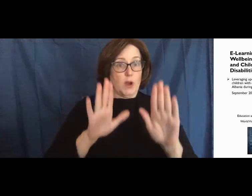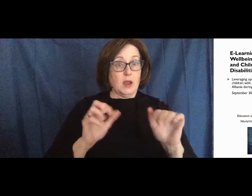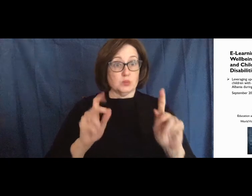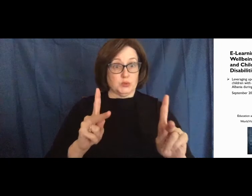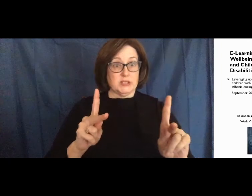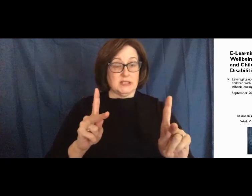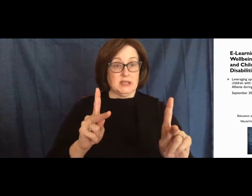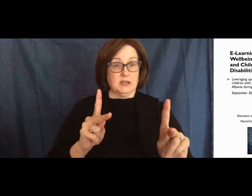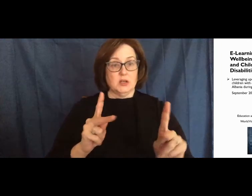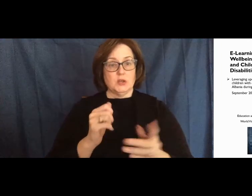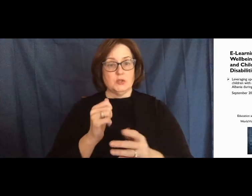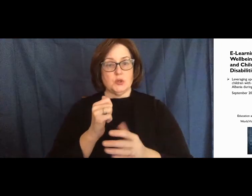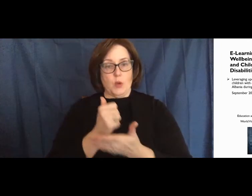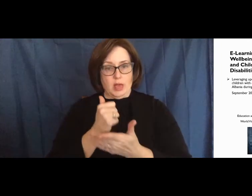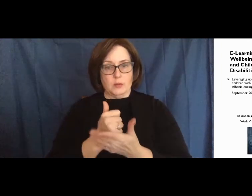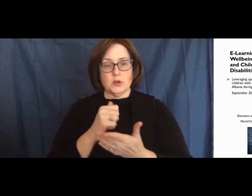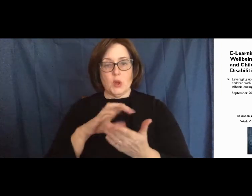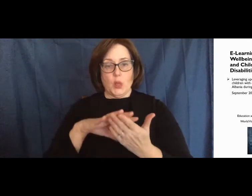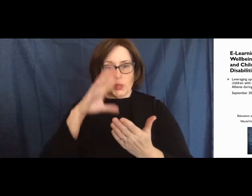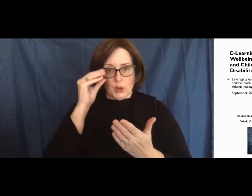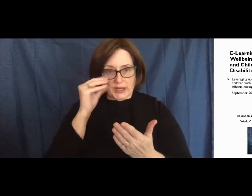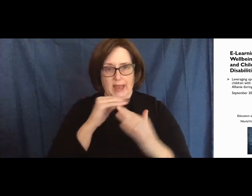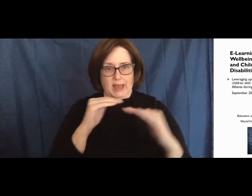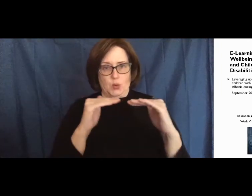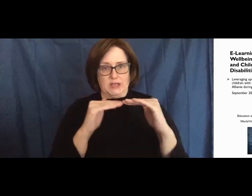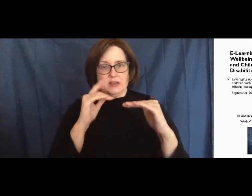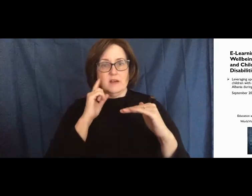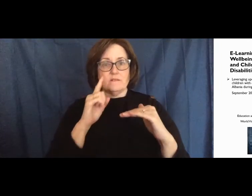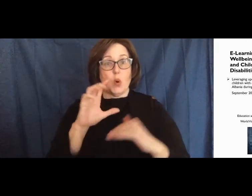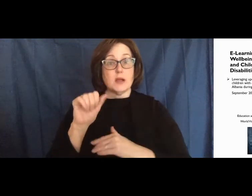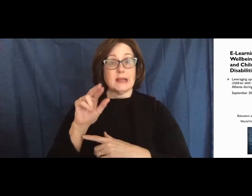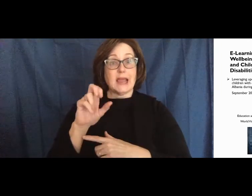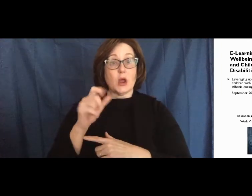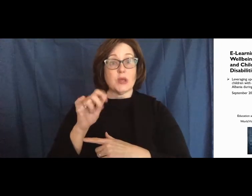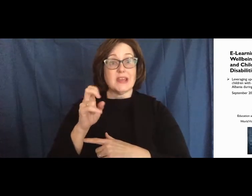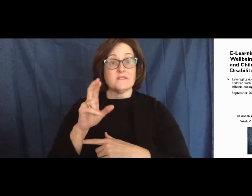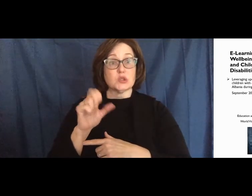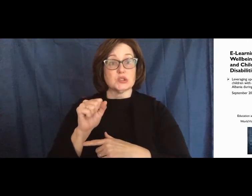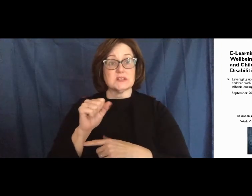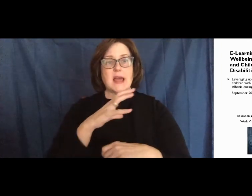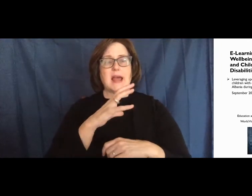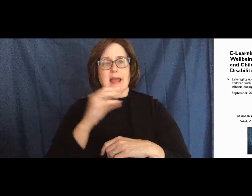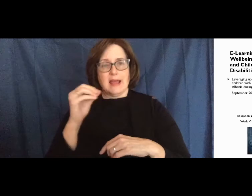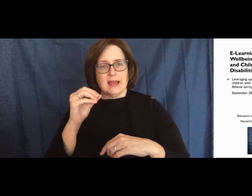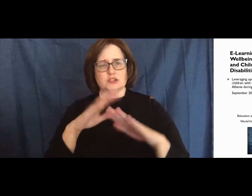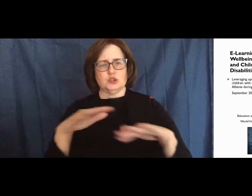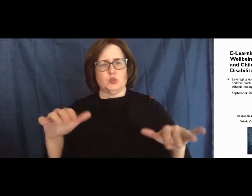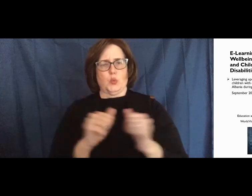ensure e-learning for equity and well-being for caregivers and children with disabilities in Albania.